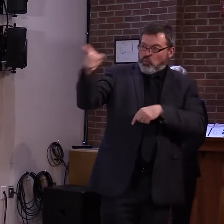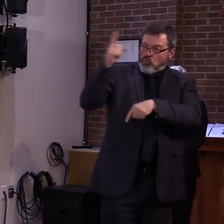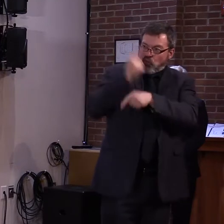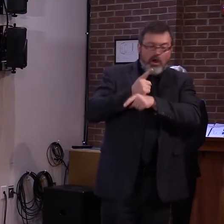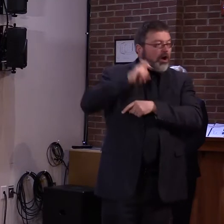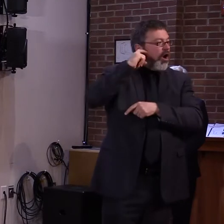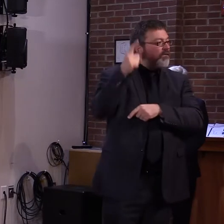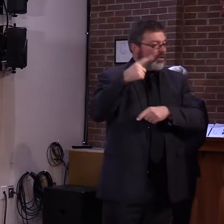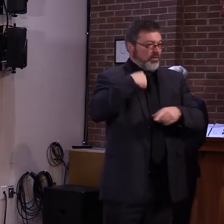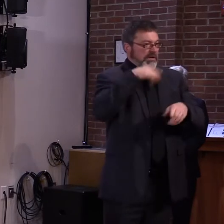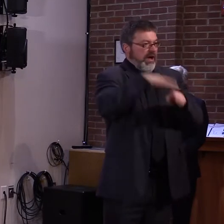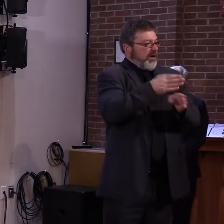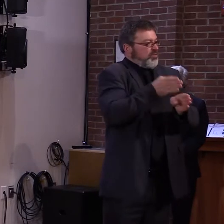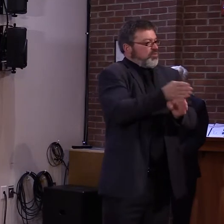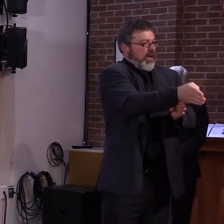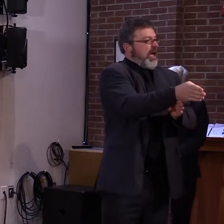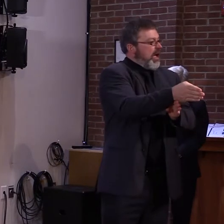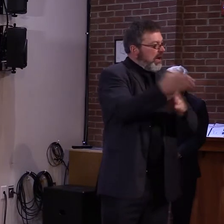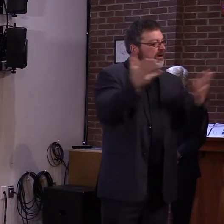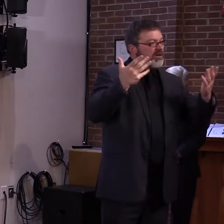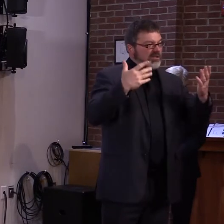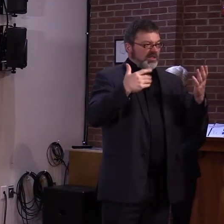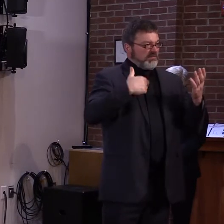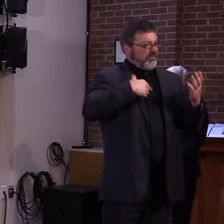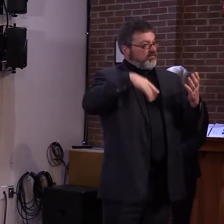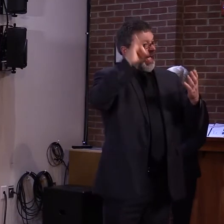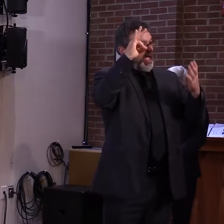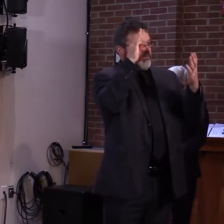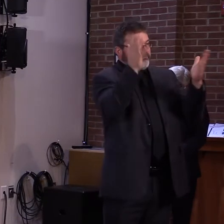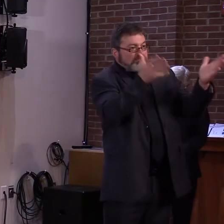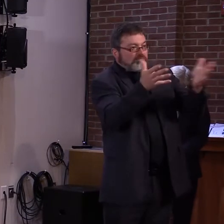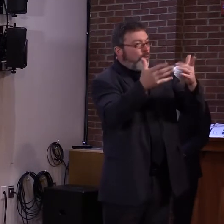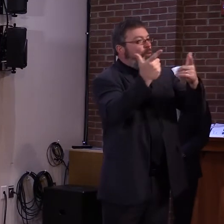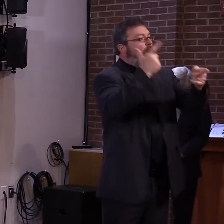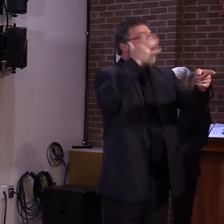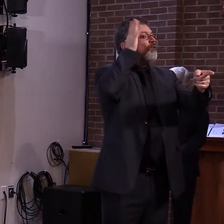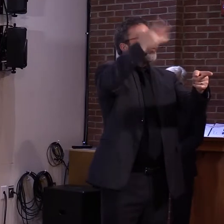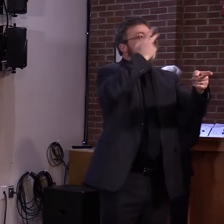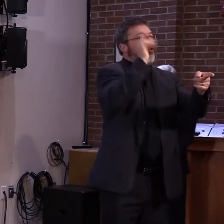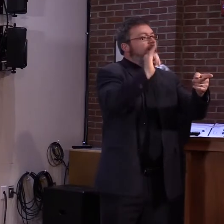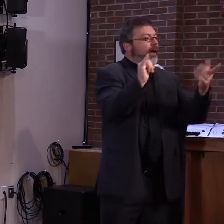finding a path forward. And I think it was important that we provided them some flexibility for doing that.